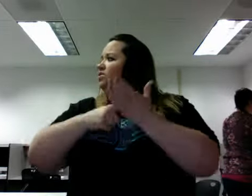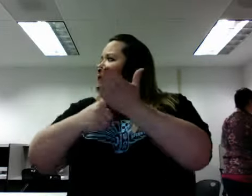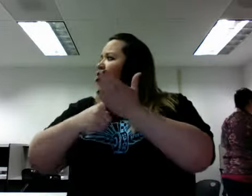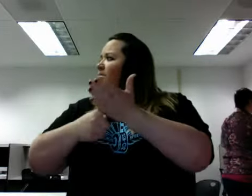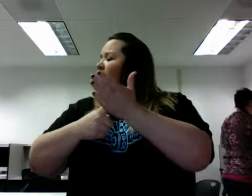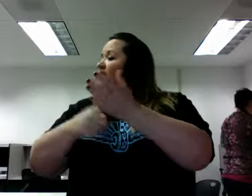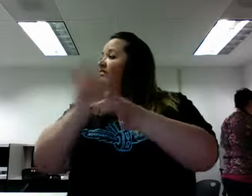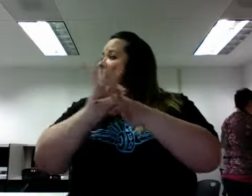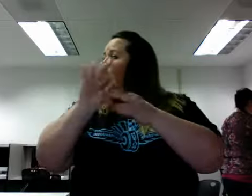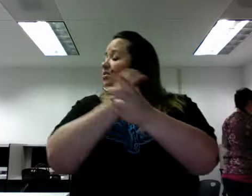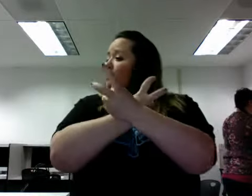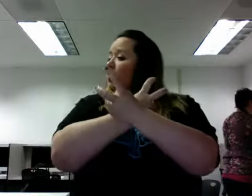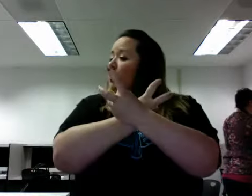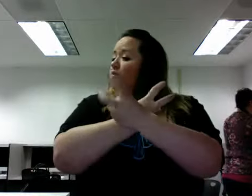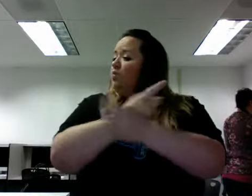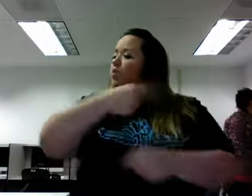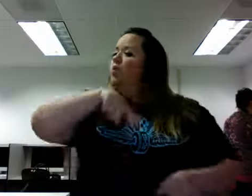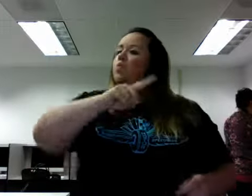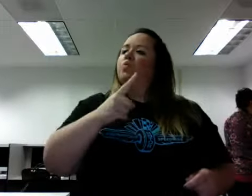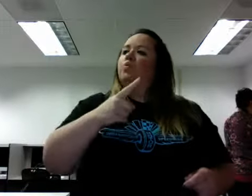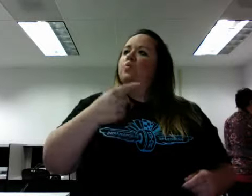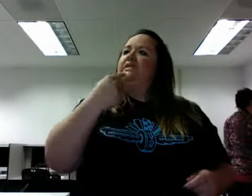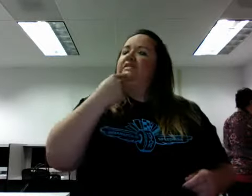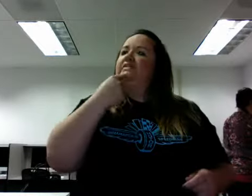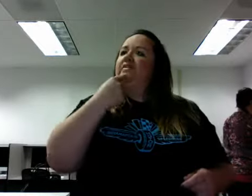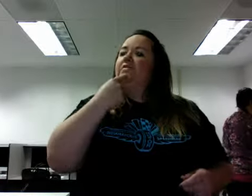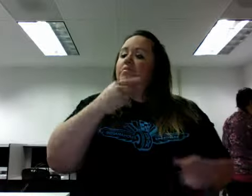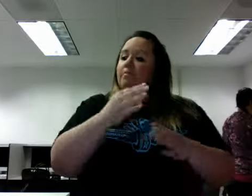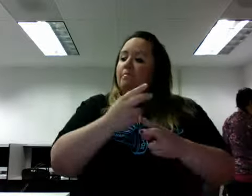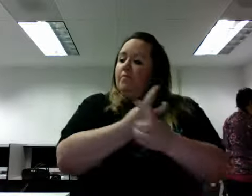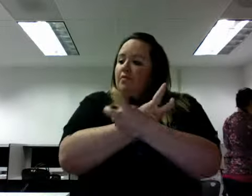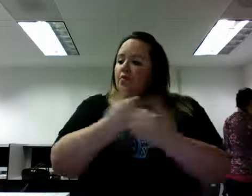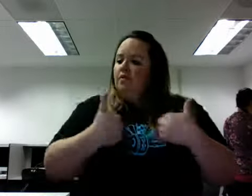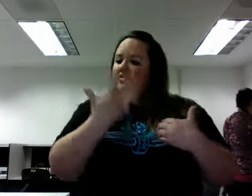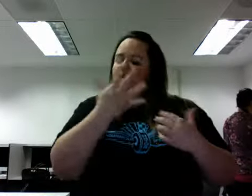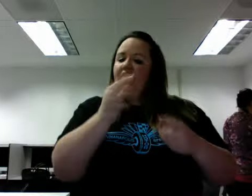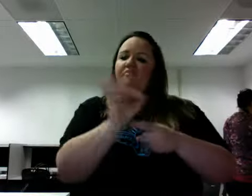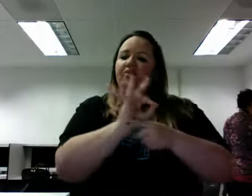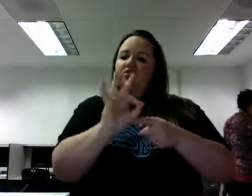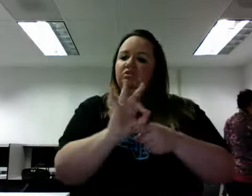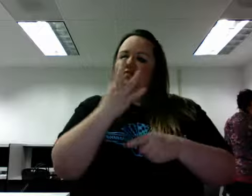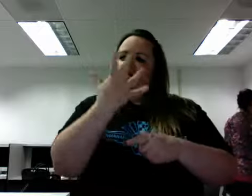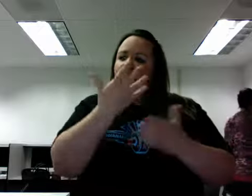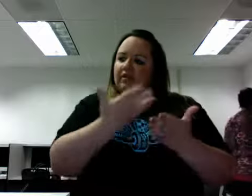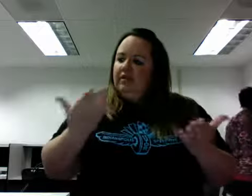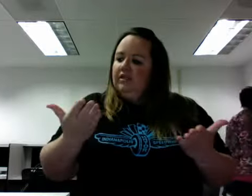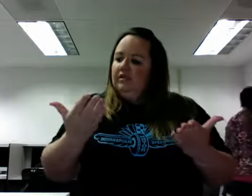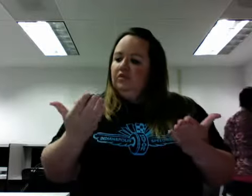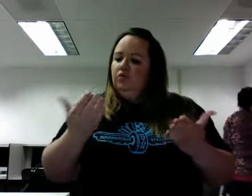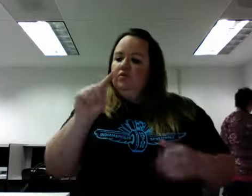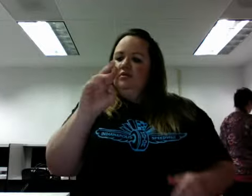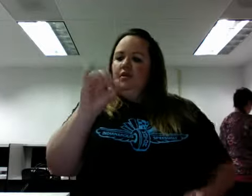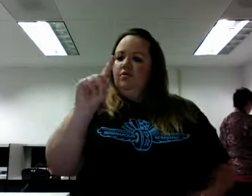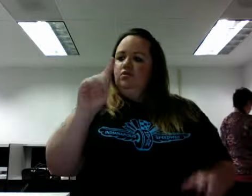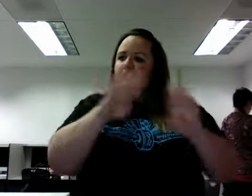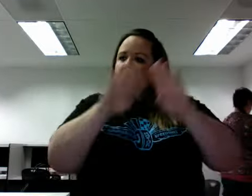bone has 5 main functions. There are 5 things that your skeletal system does for your body. Do you remember this discussion? Can you